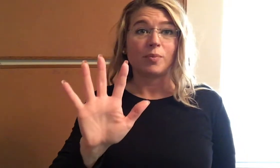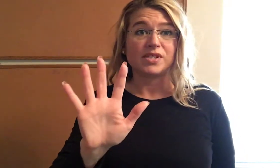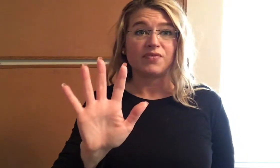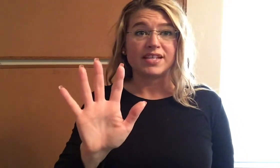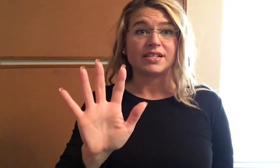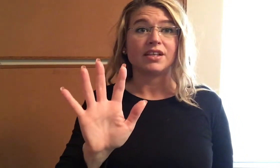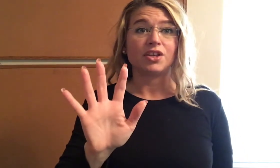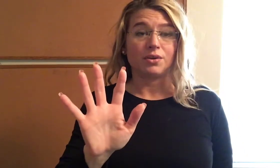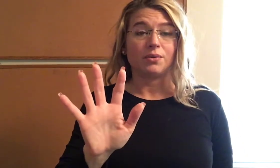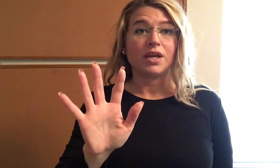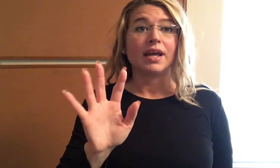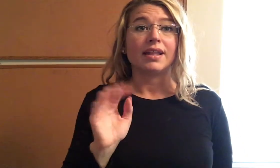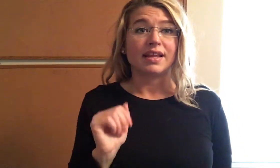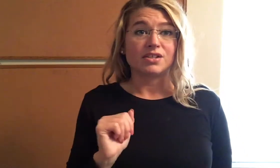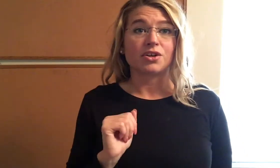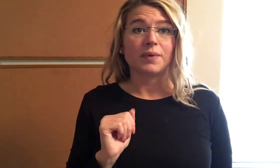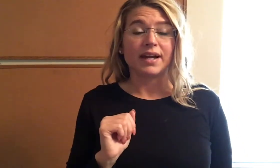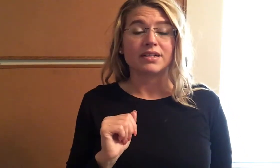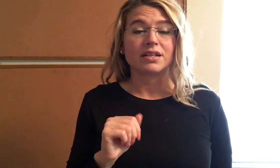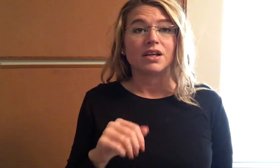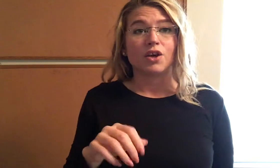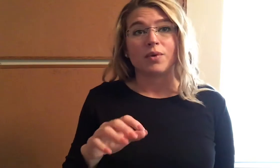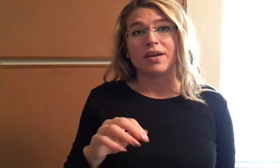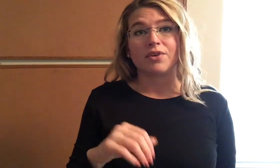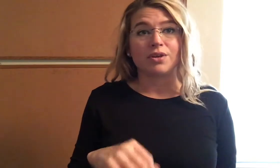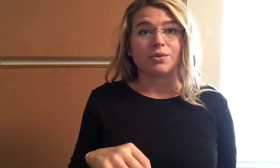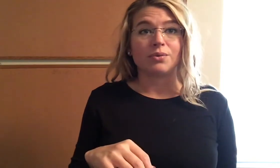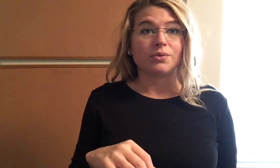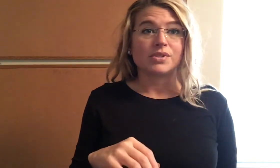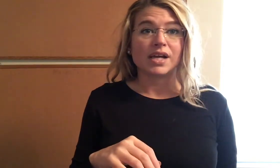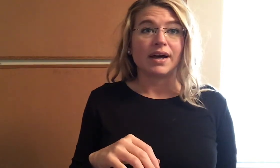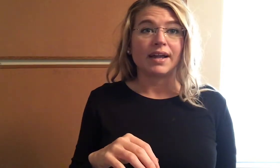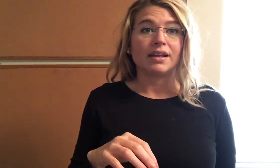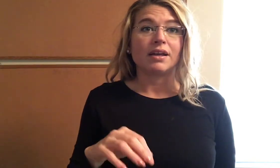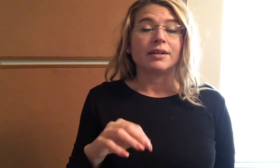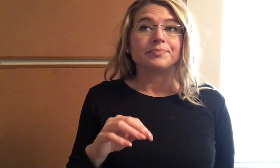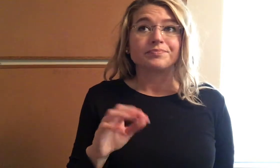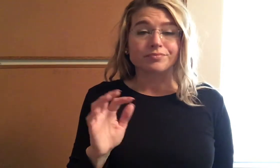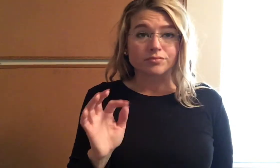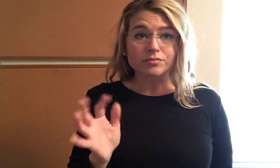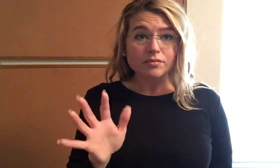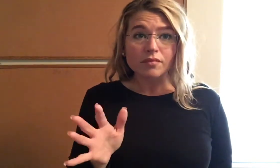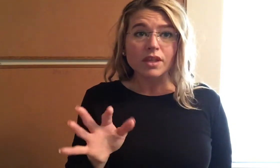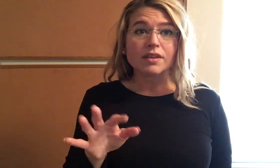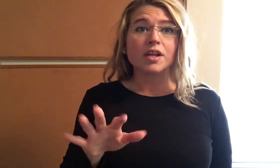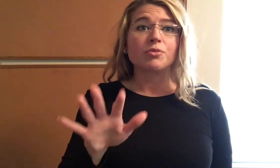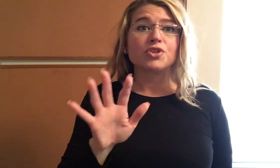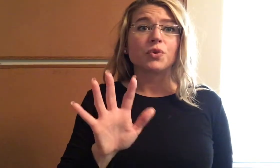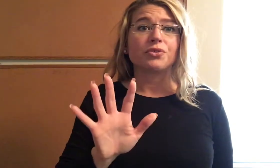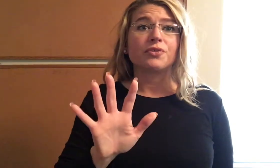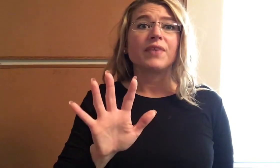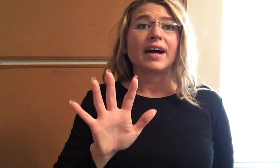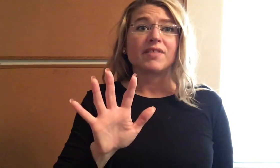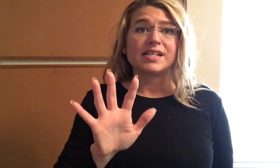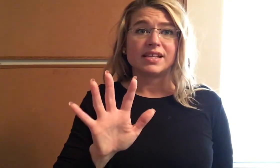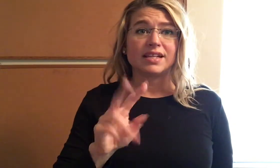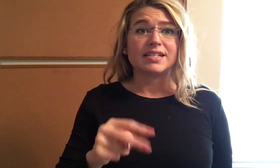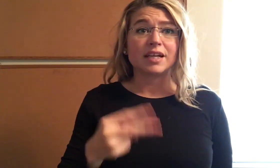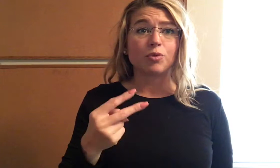is facing you, and that is correct. Whenever you sign the numbers 1 through 5 and it's in a double